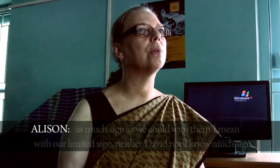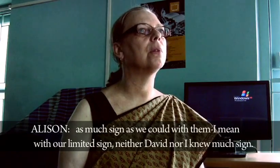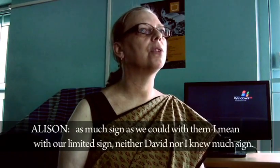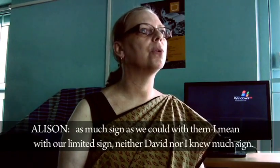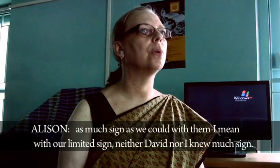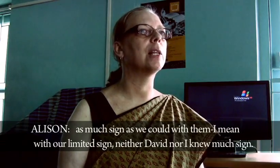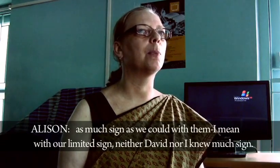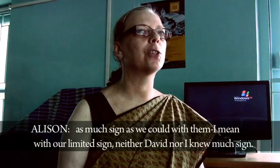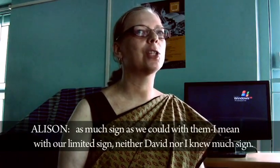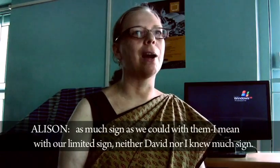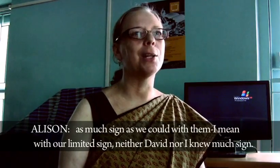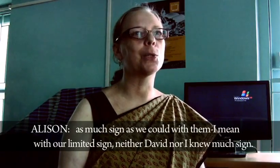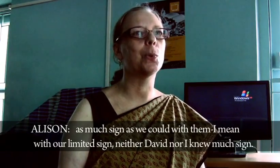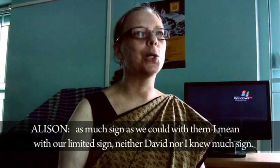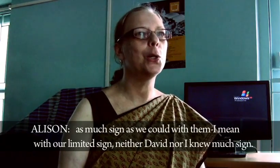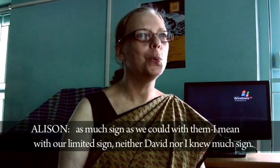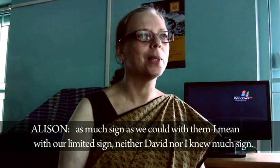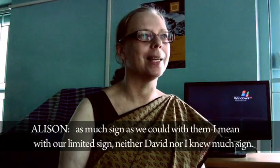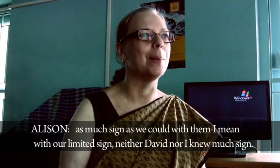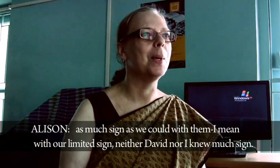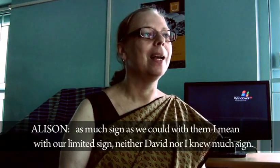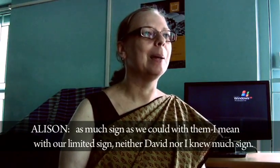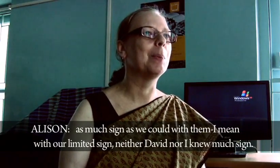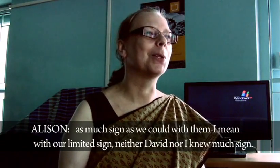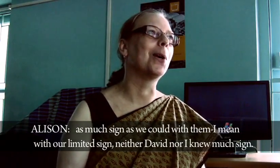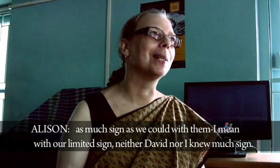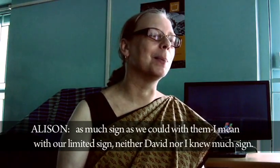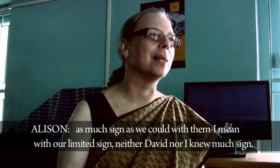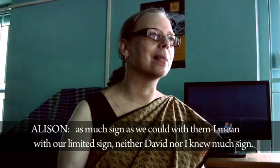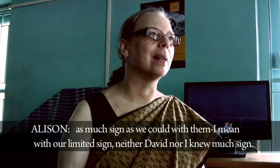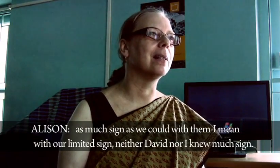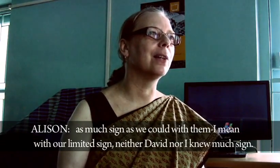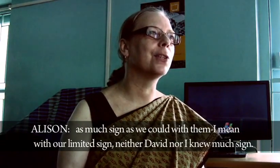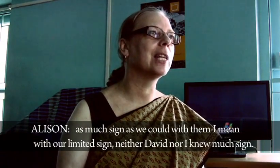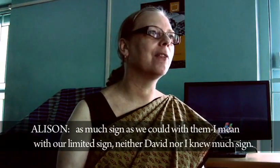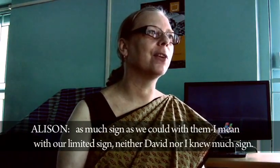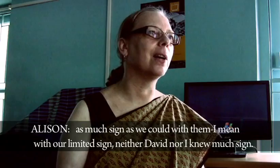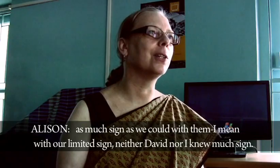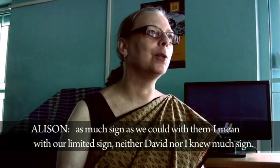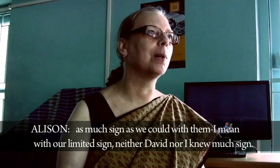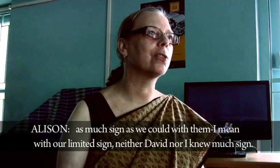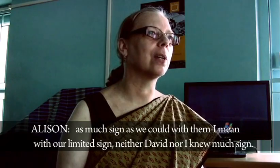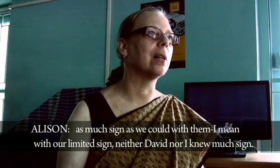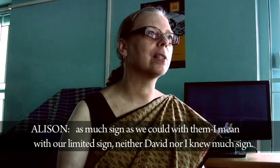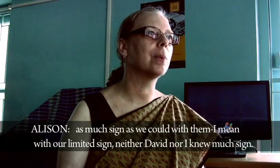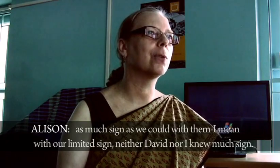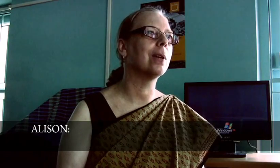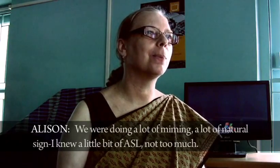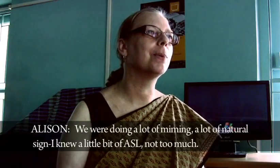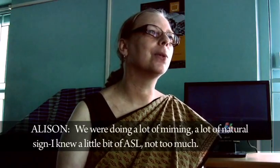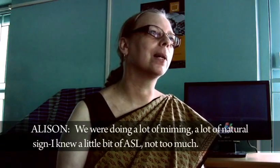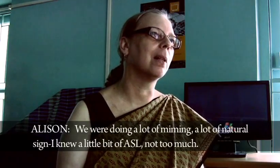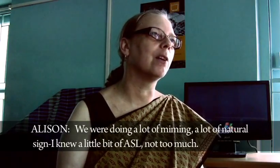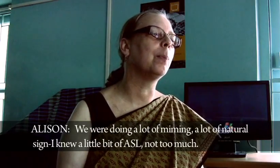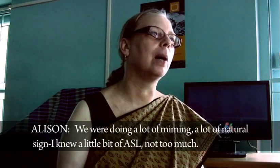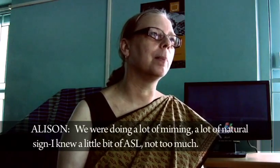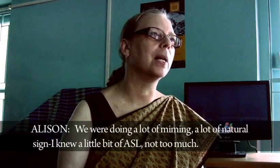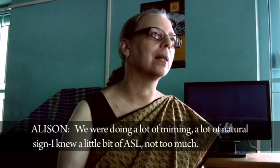do as much sign as we could with them. I mean, with our limited sign, neither David or I knew much sign, so we were doing a lot of miming, a lot of